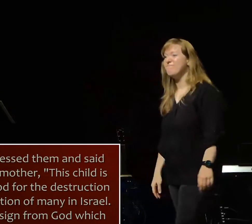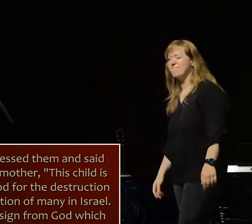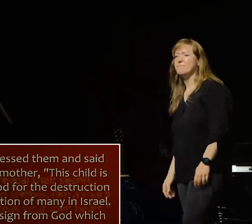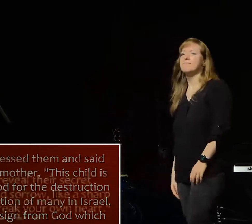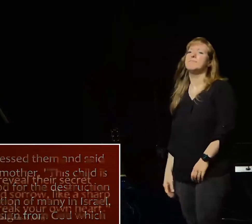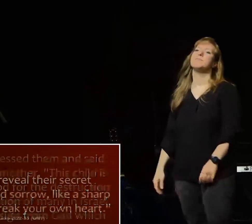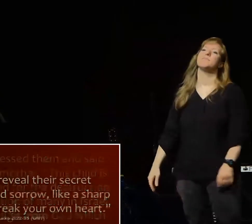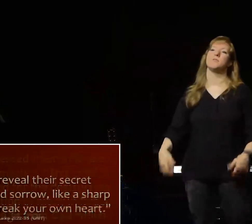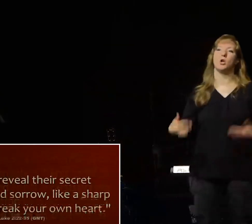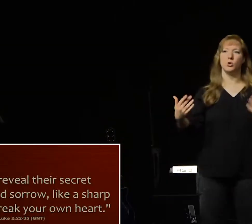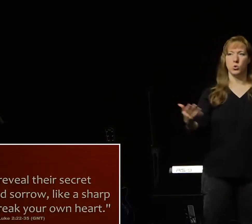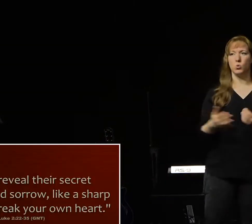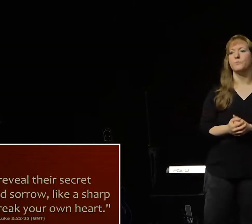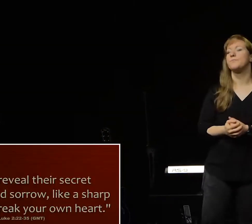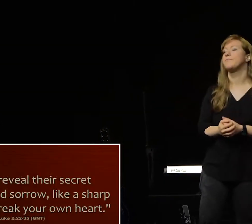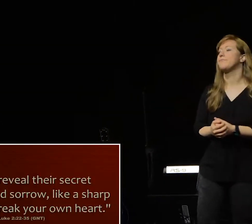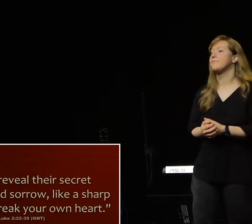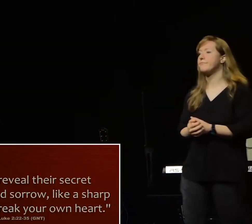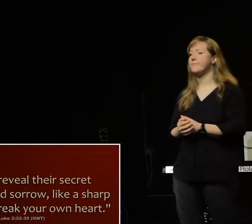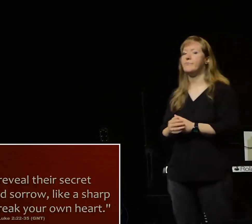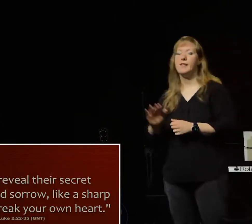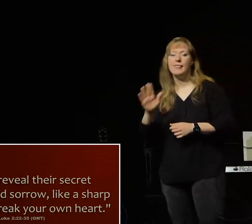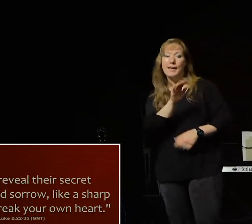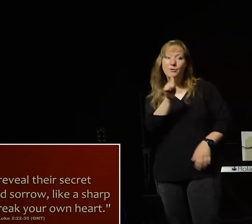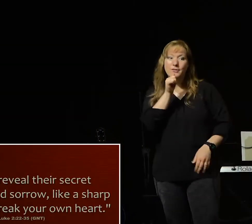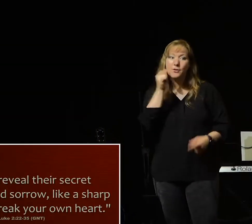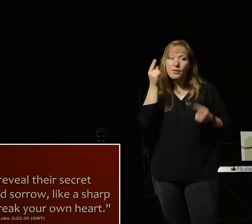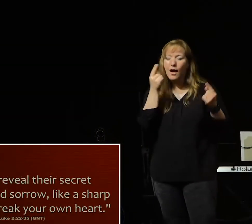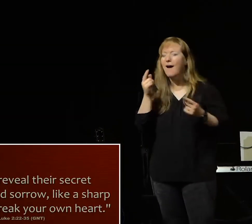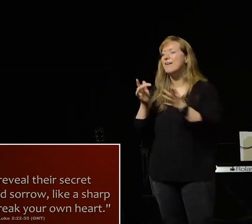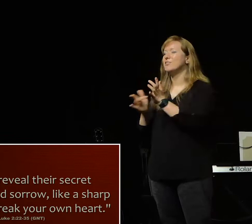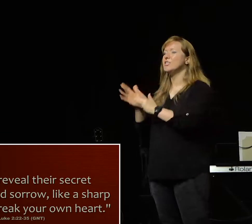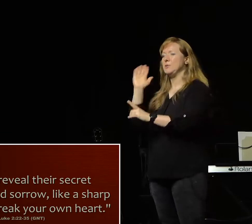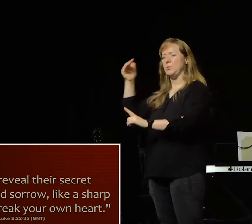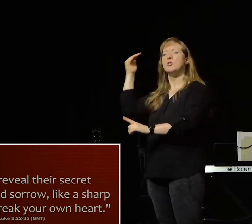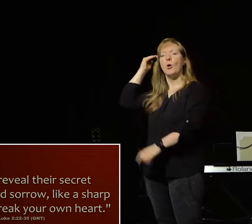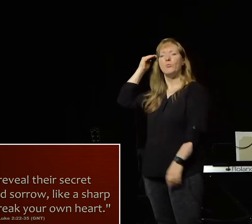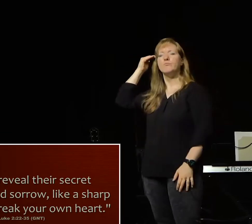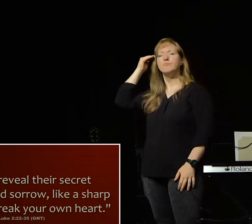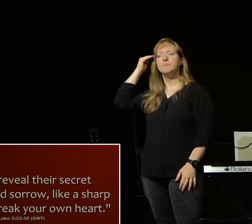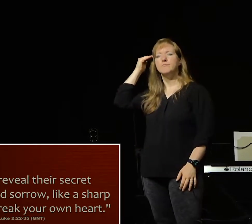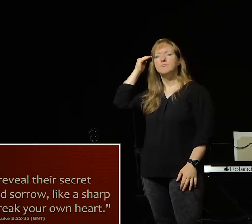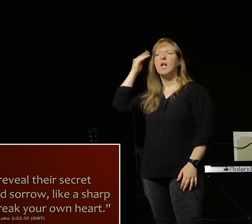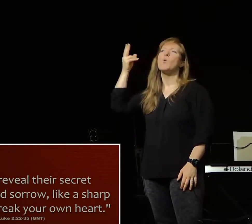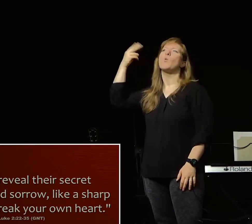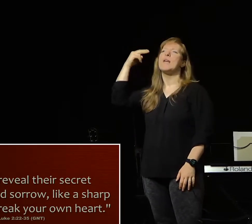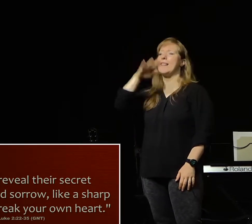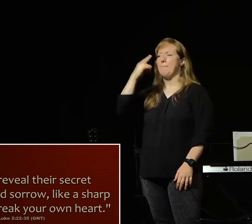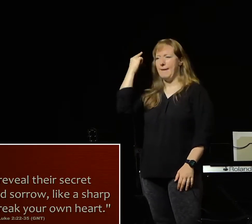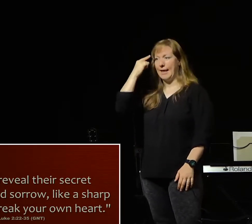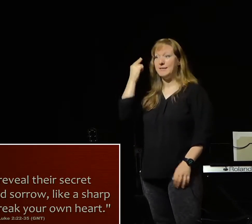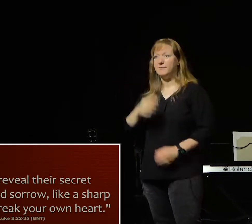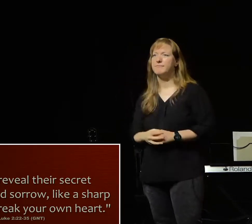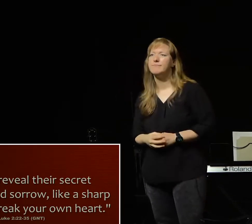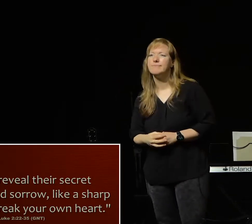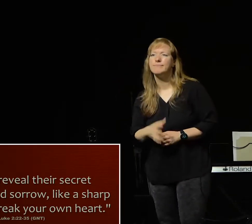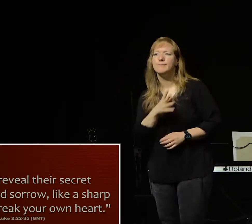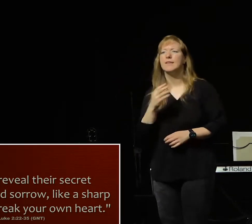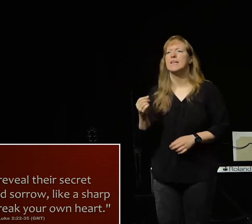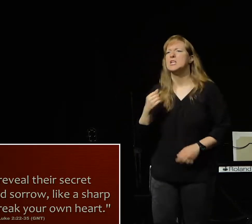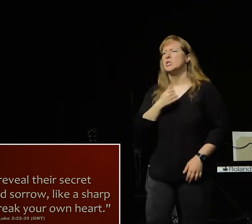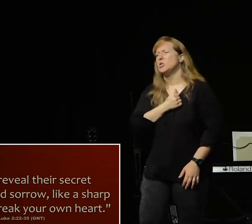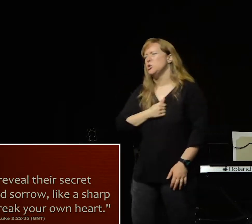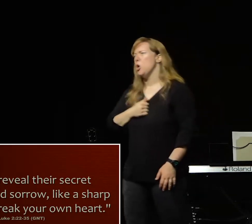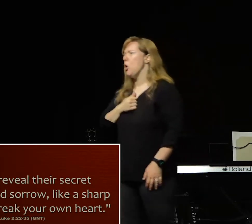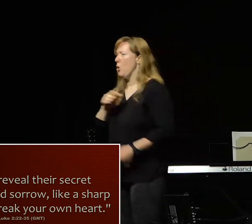And so reveal their secret thoughts. And sorrow, like a sharp sword, will break your own heart.